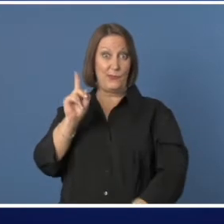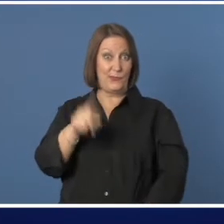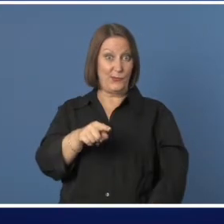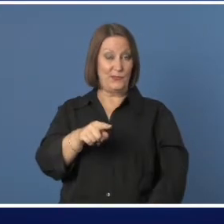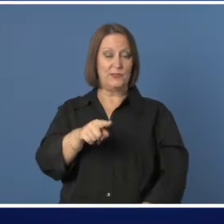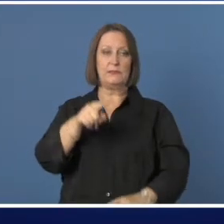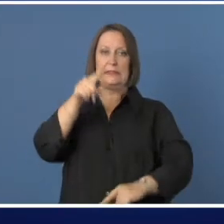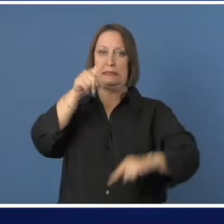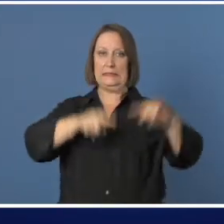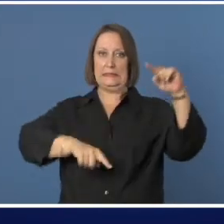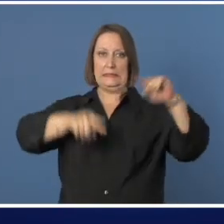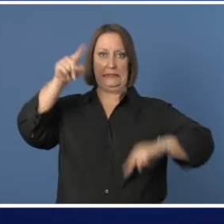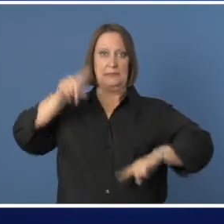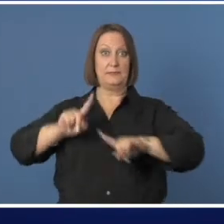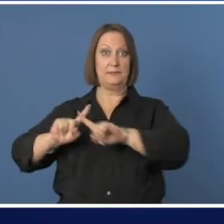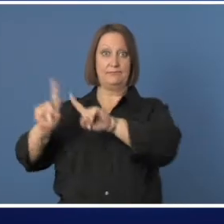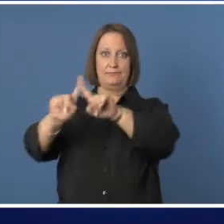vary widely.